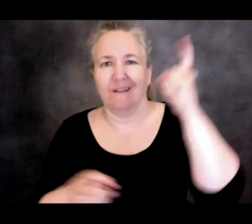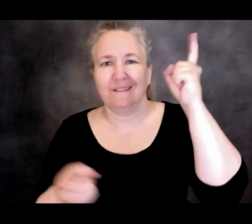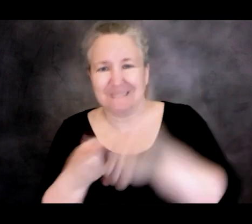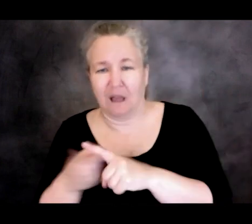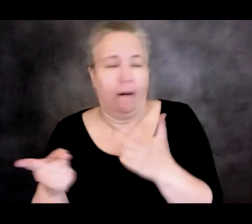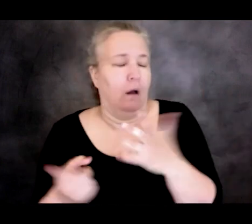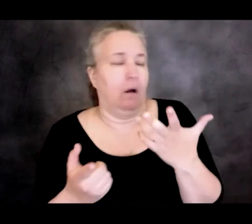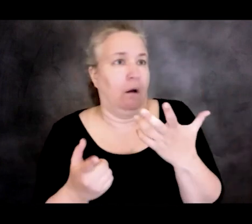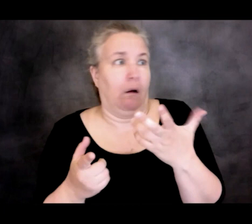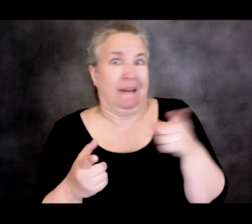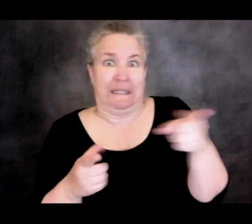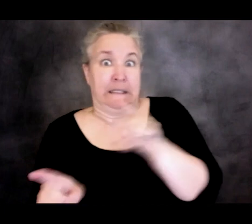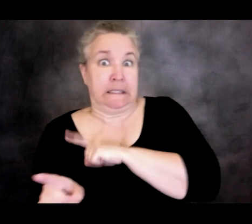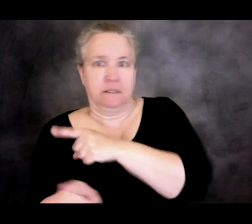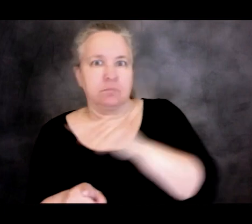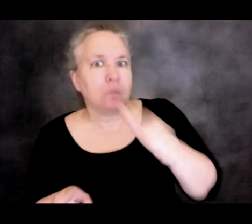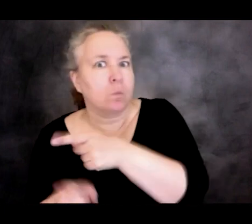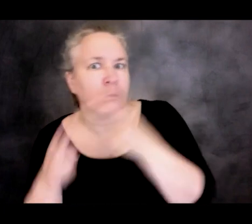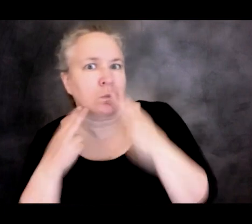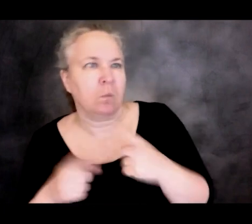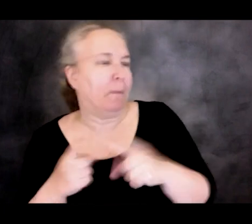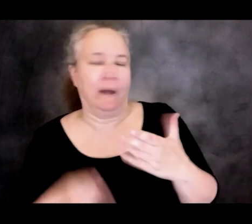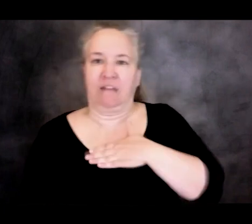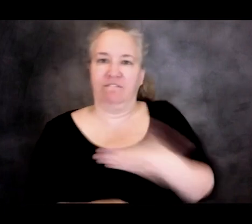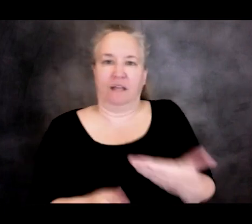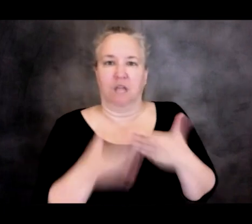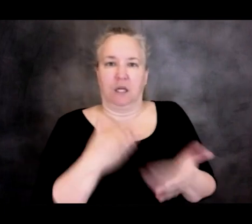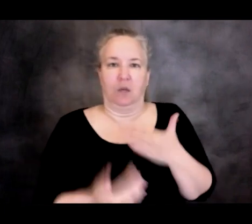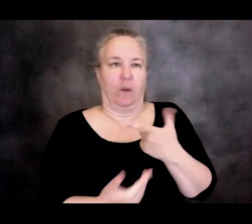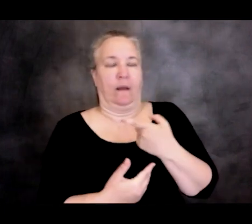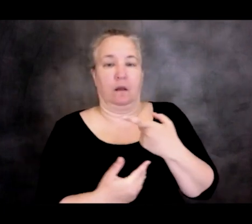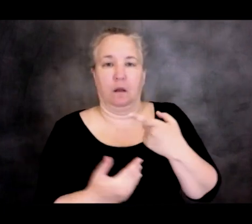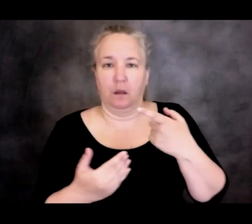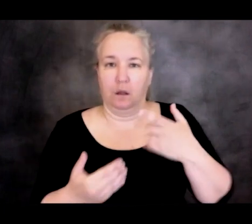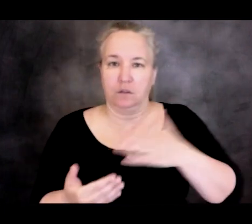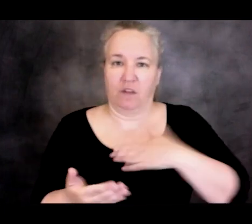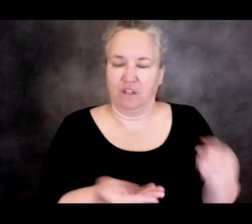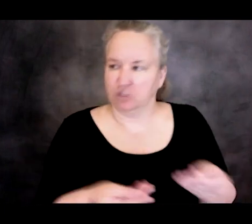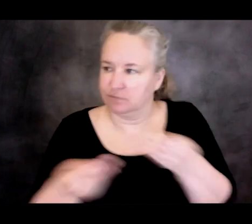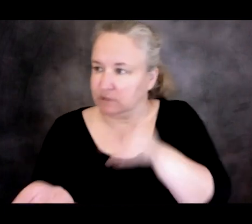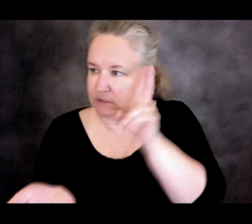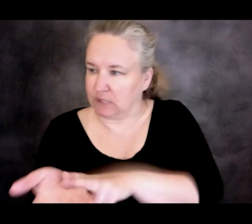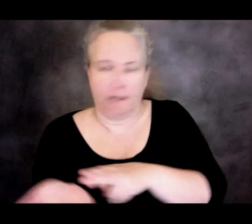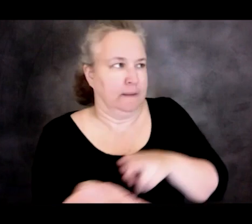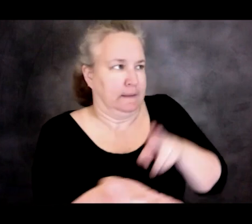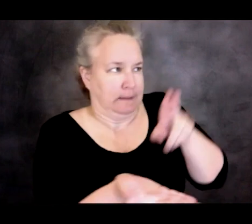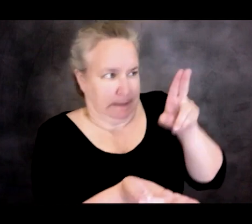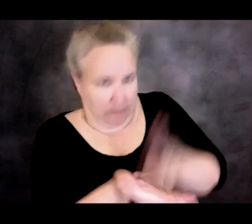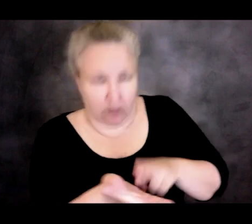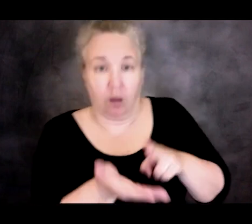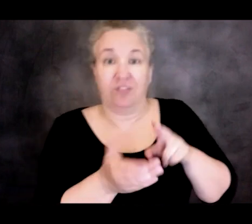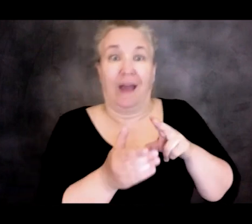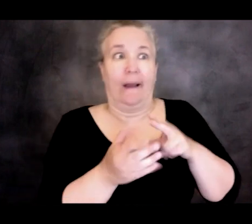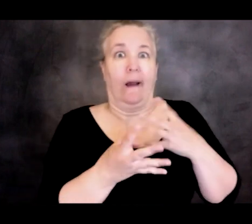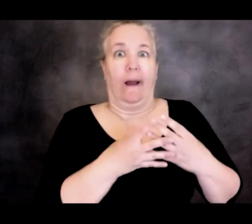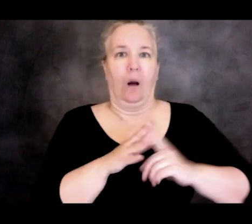confesses to a crime that he didn't commit. After signing a confession, Daniels escapes from custody and he